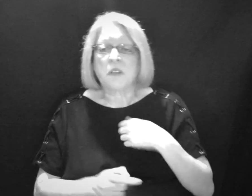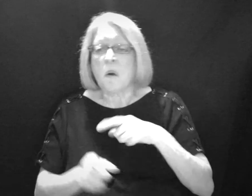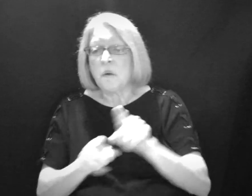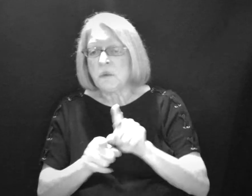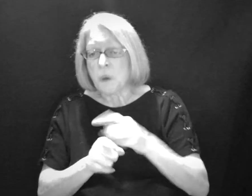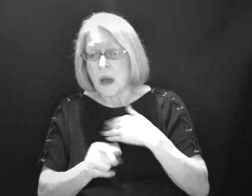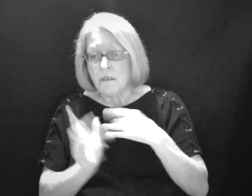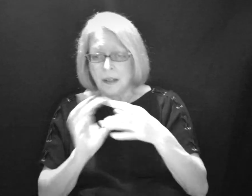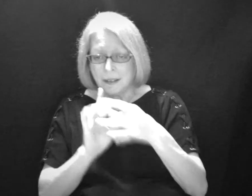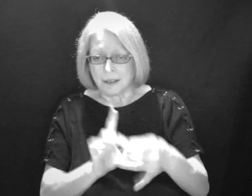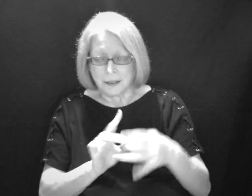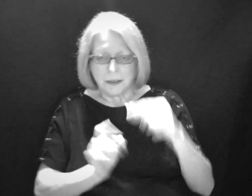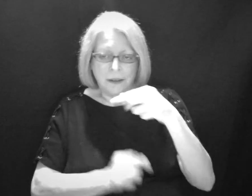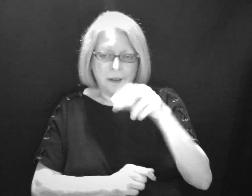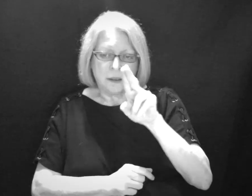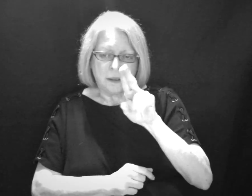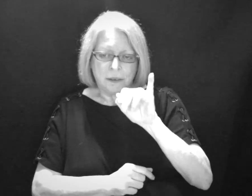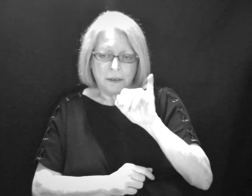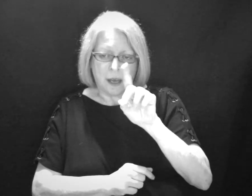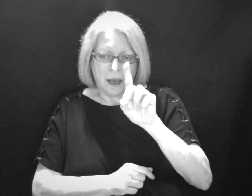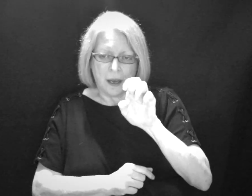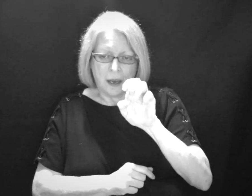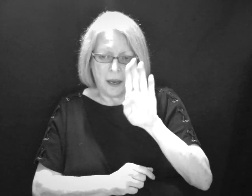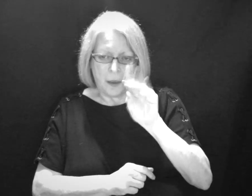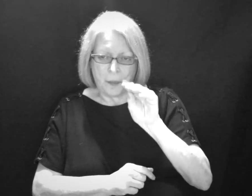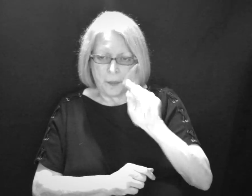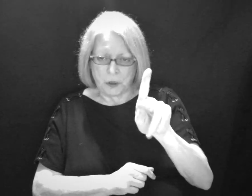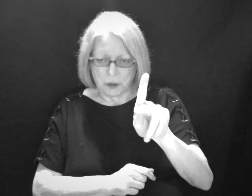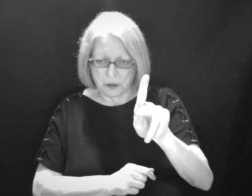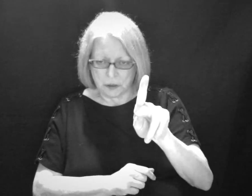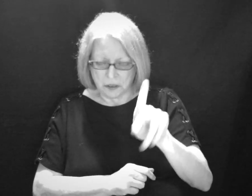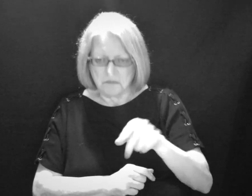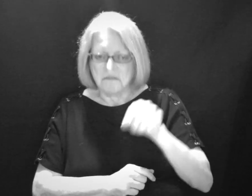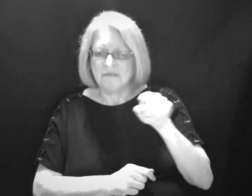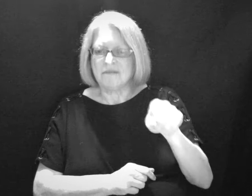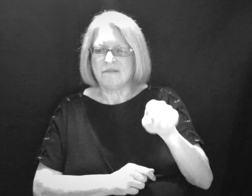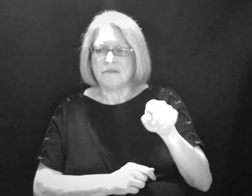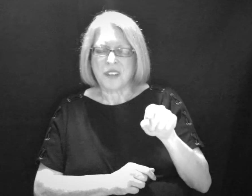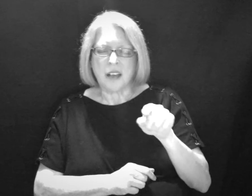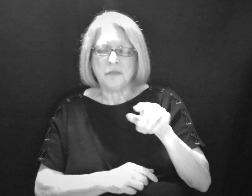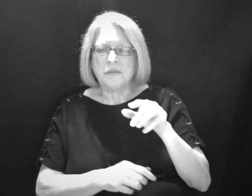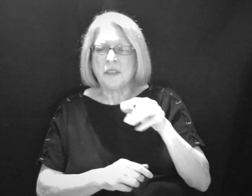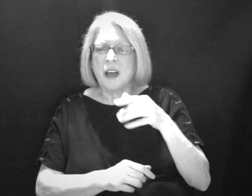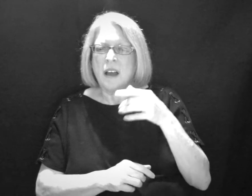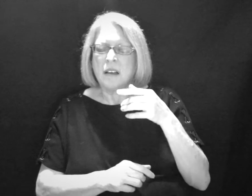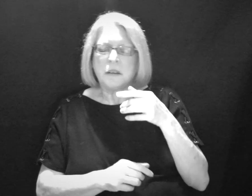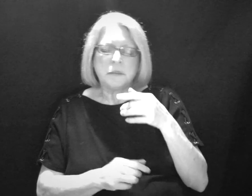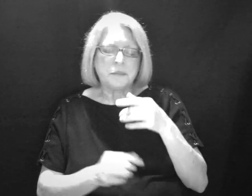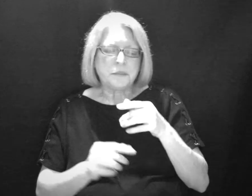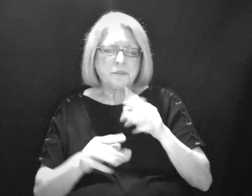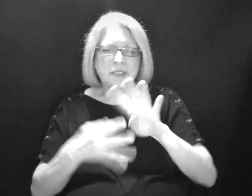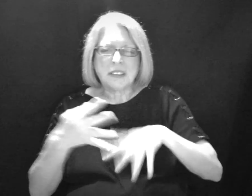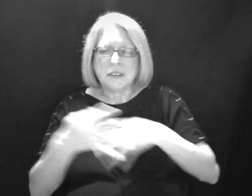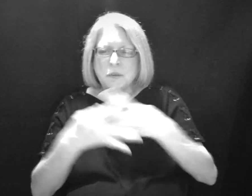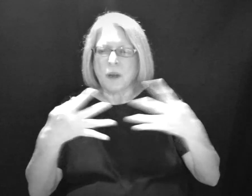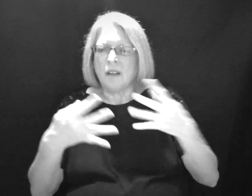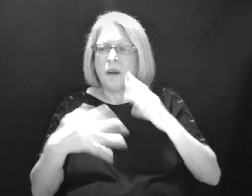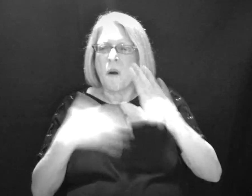let's go back to our website, and let's go to About. And now we have this text here. It looks okay, but we want it to